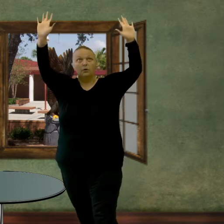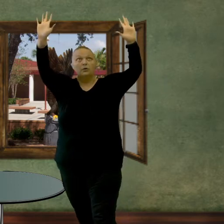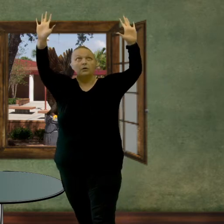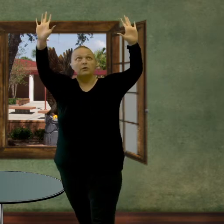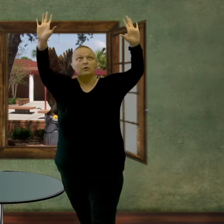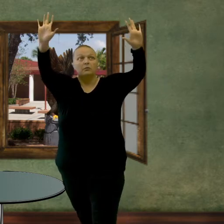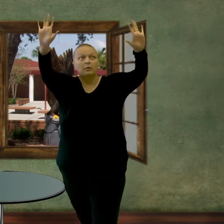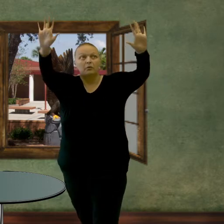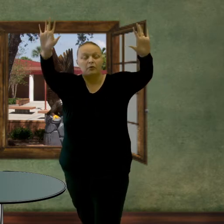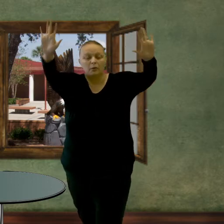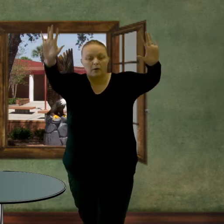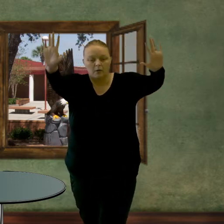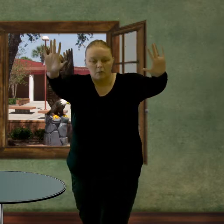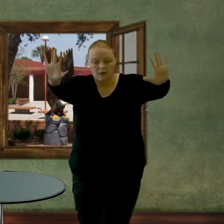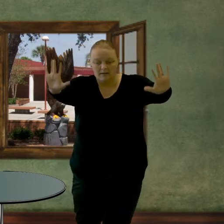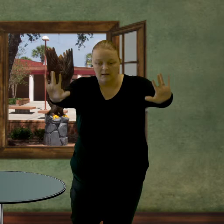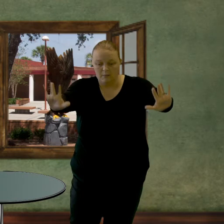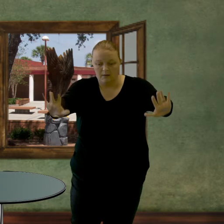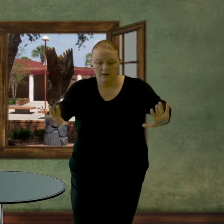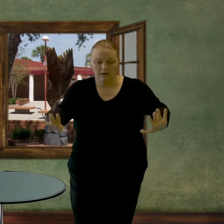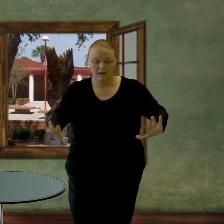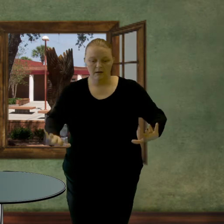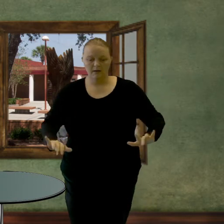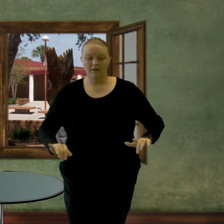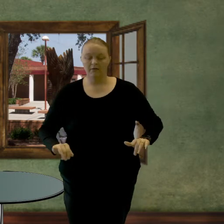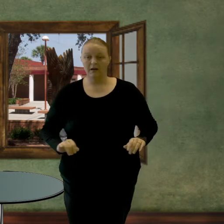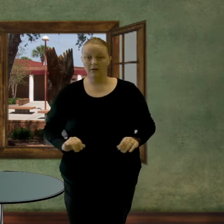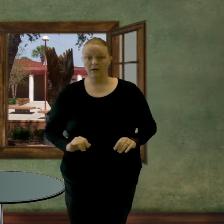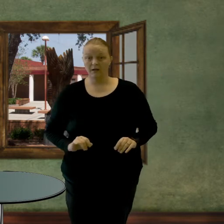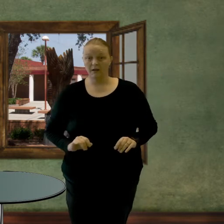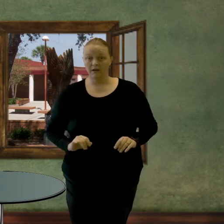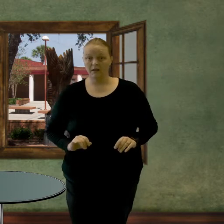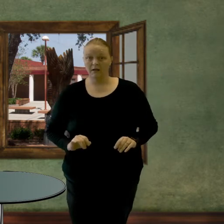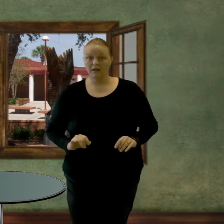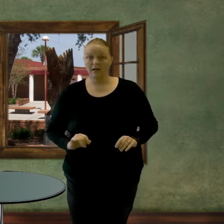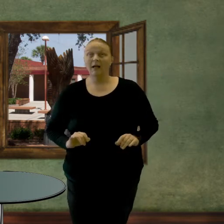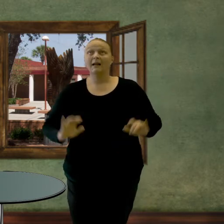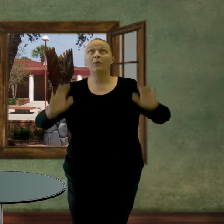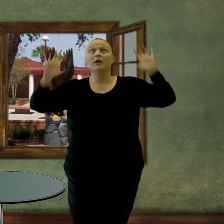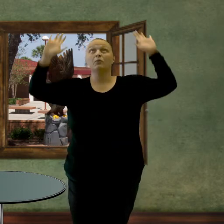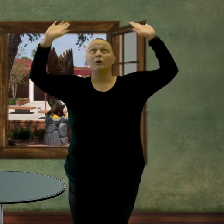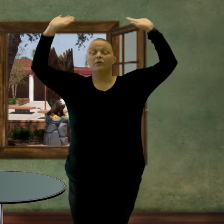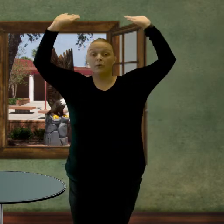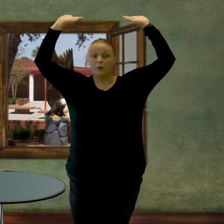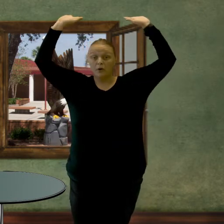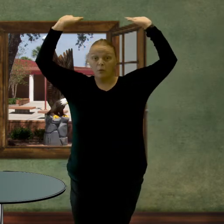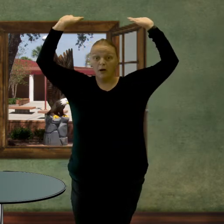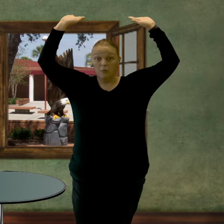roll your bubble forward one step. Very good. Now we're going to roll it forward one more